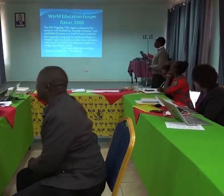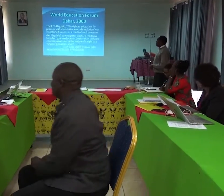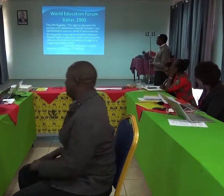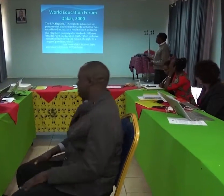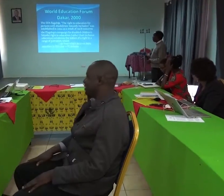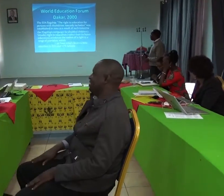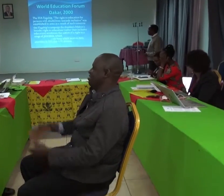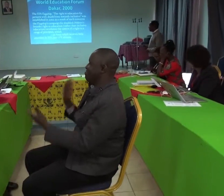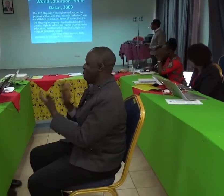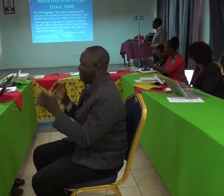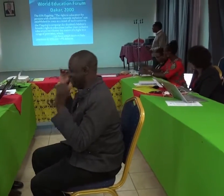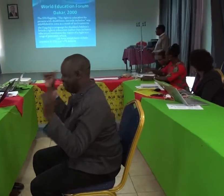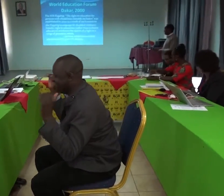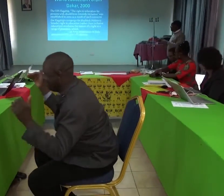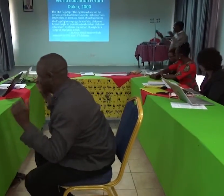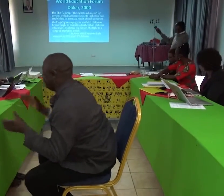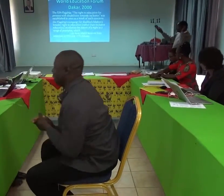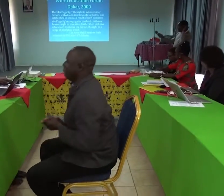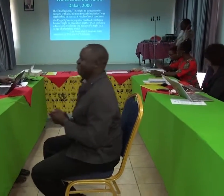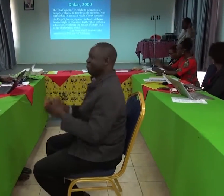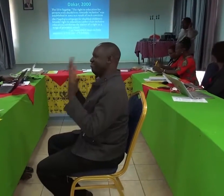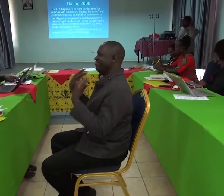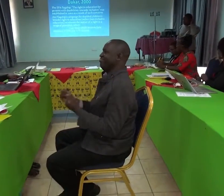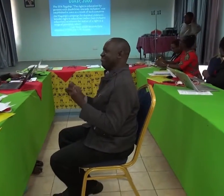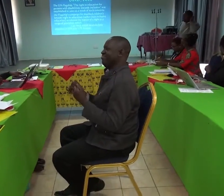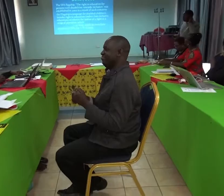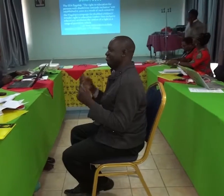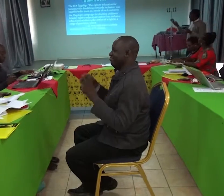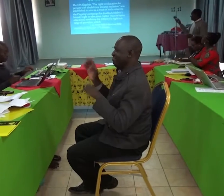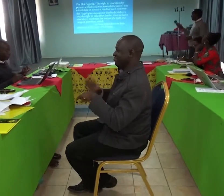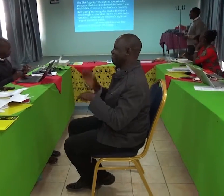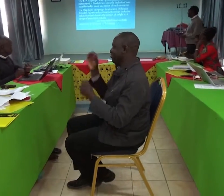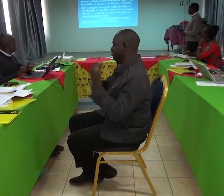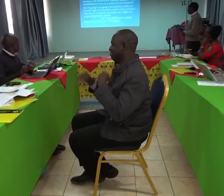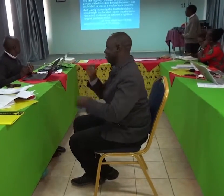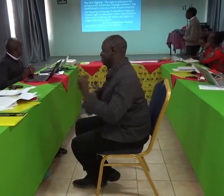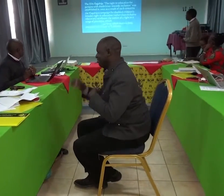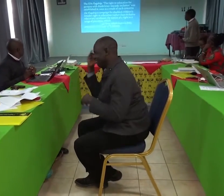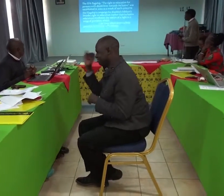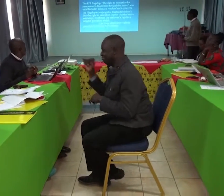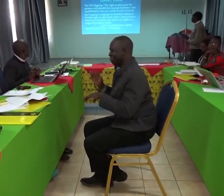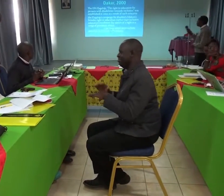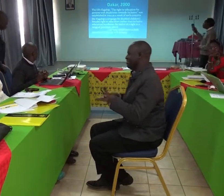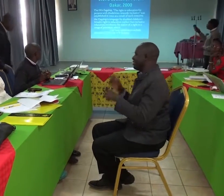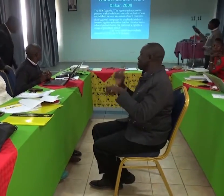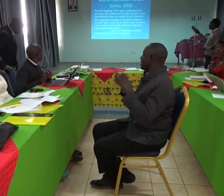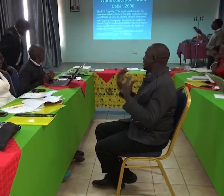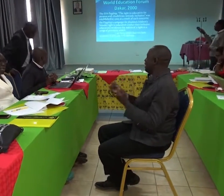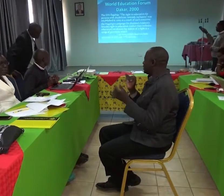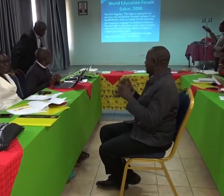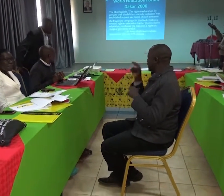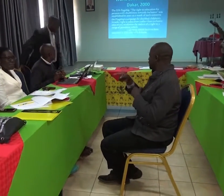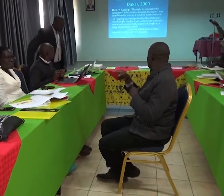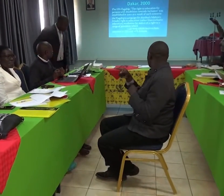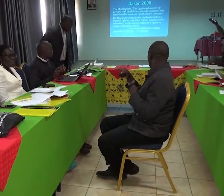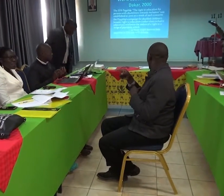The right to education for persons with disabilities. This was our flagship project in Dakar towards inclusion. You